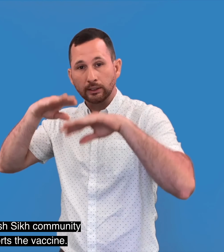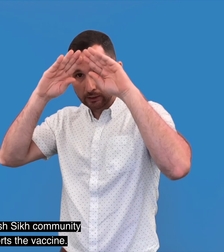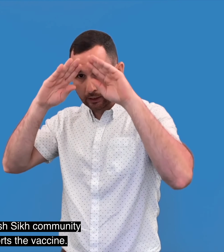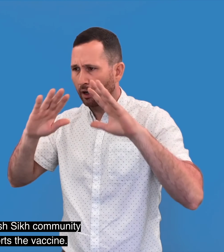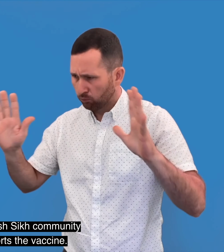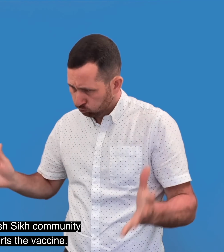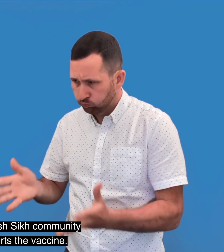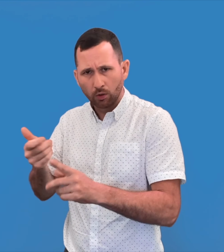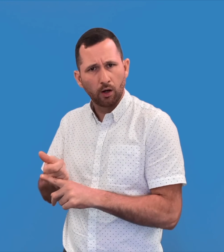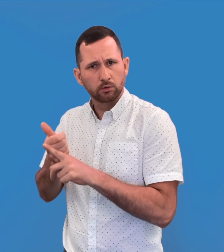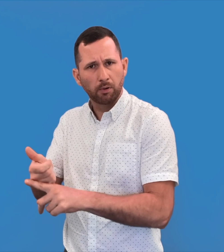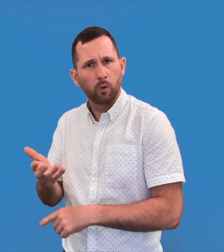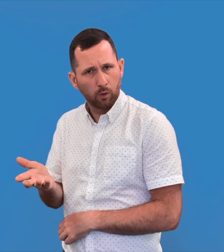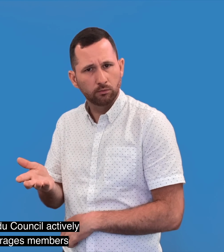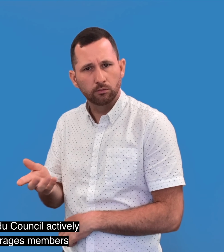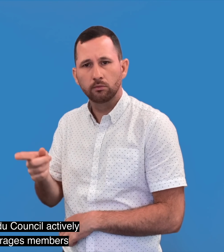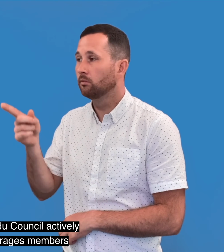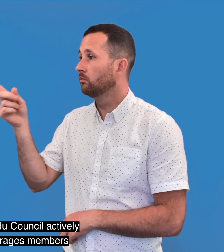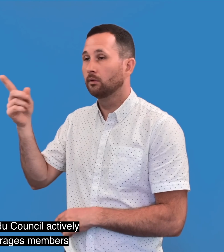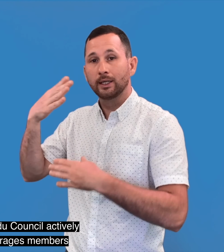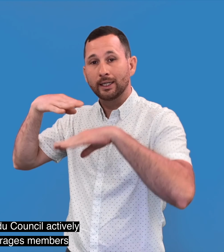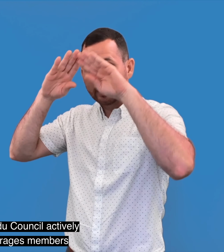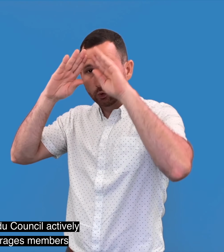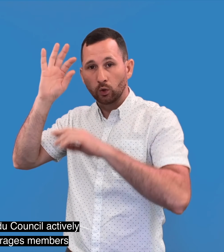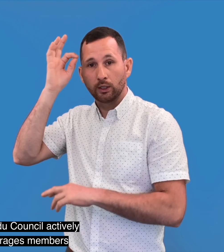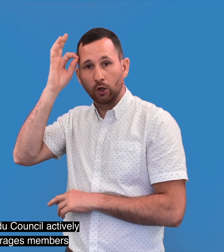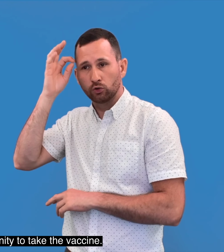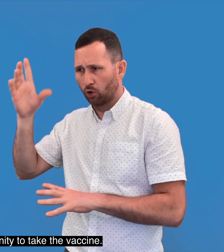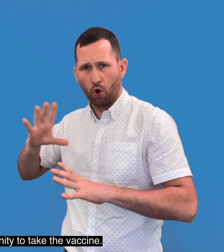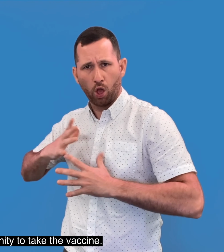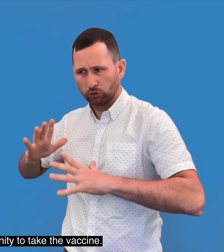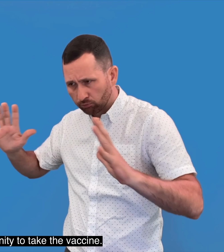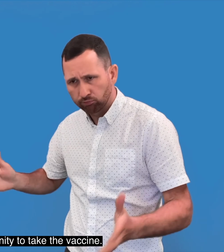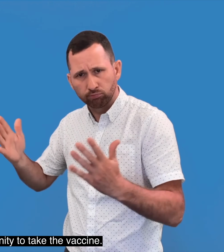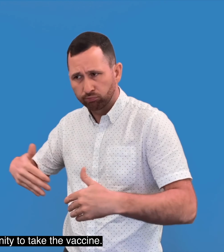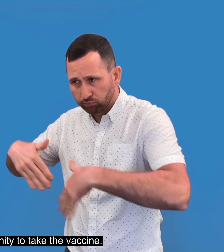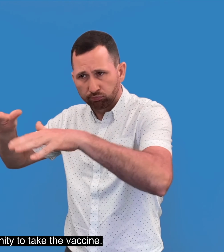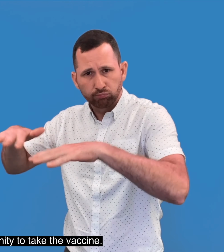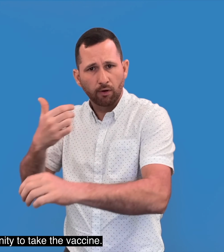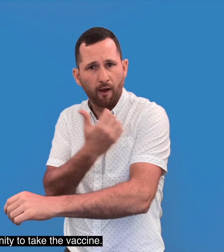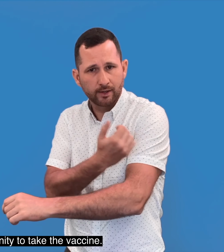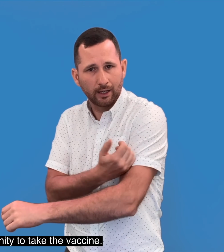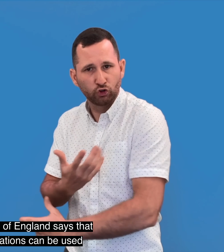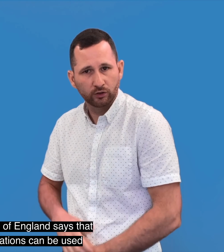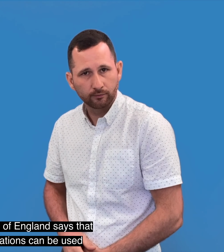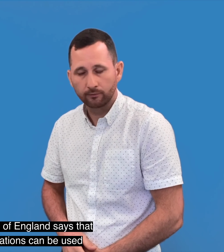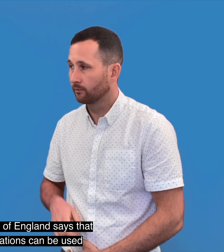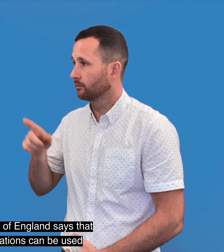supports the vaccine. The Hindu Council actively encourages members of the community to take the vaccine. The Church of England